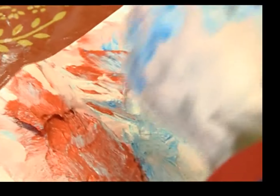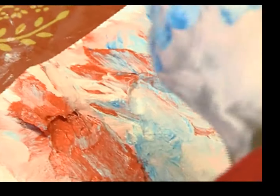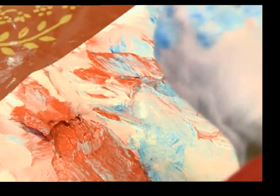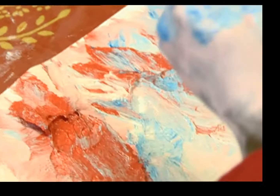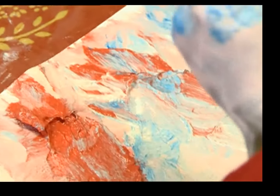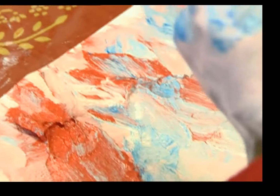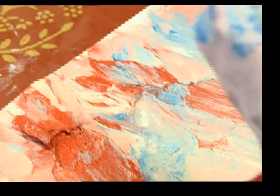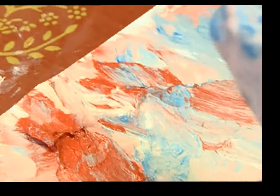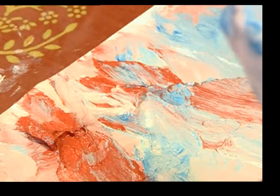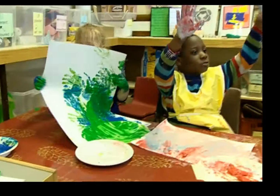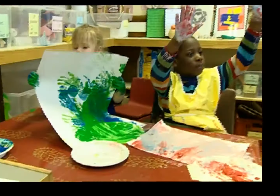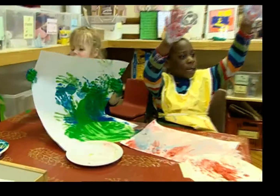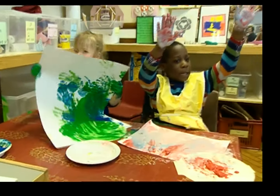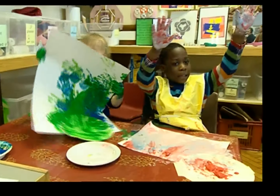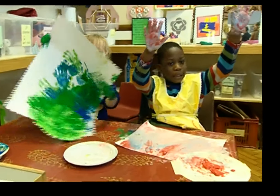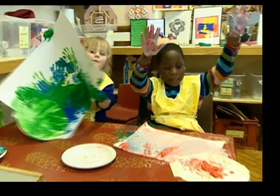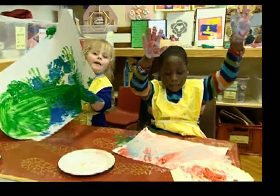Show us your paintings, Holly and David.